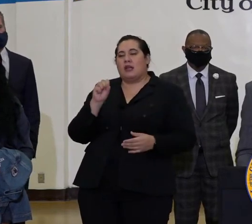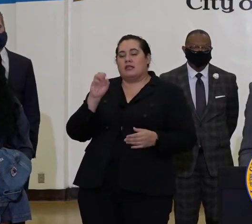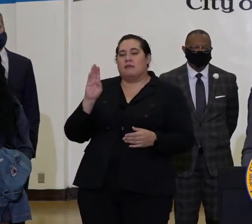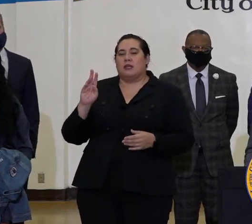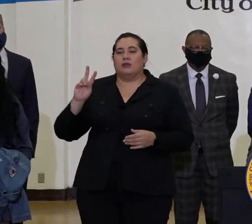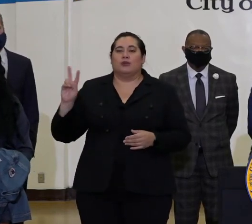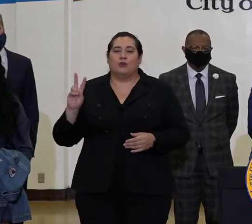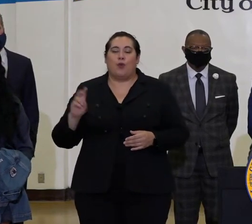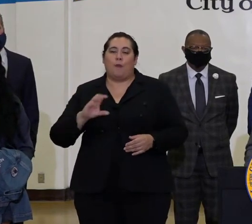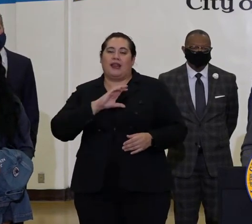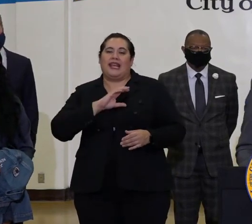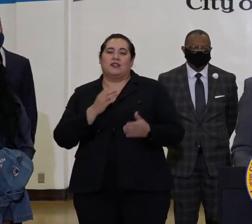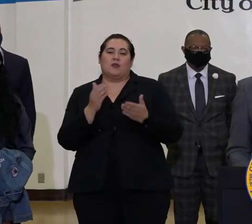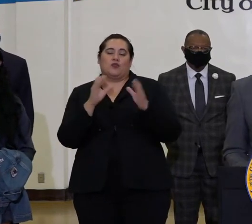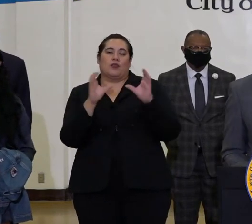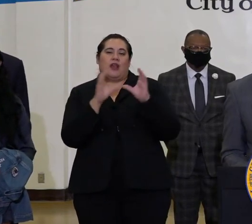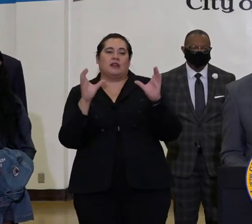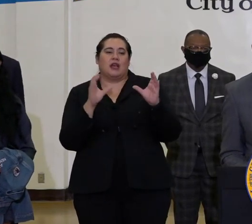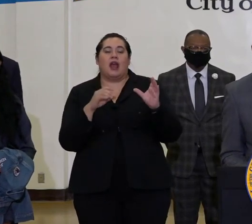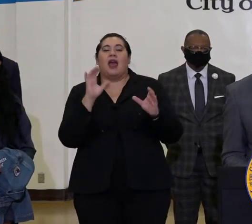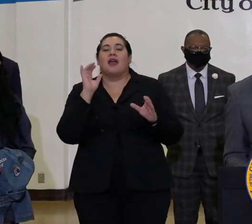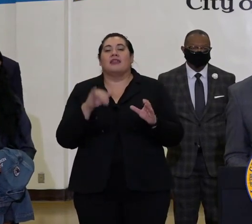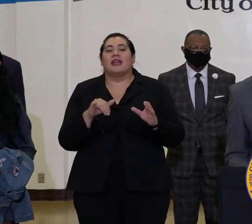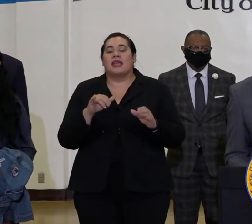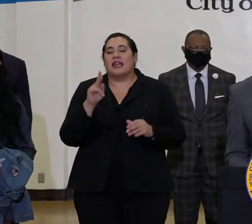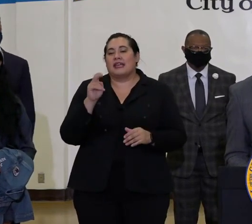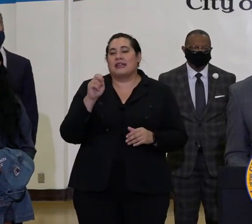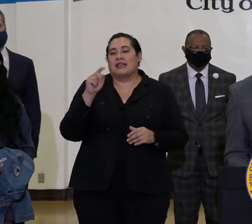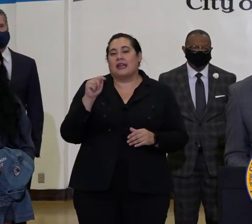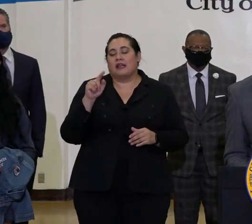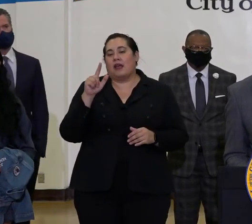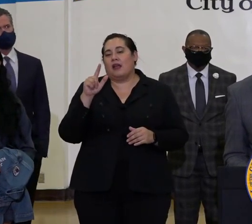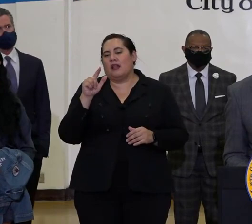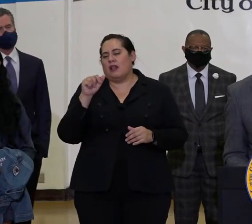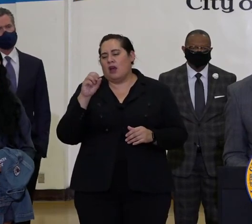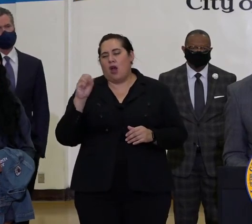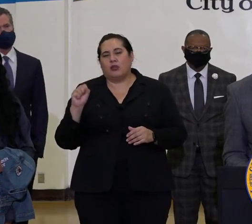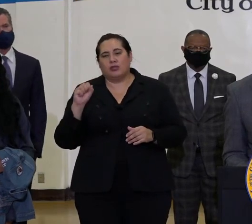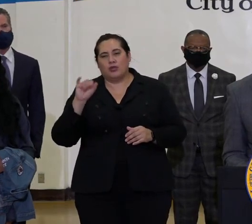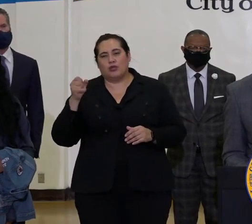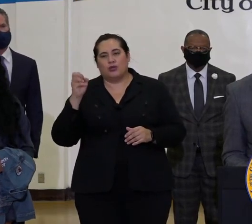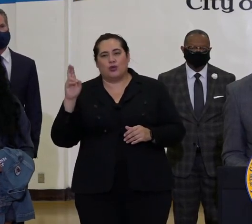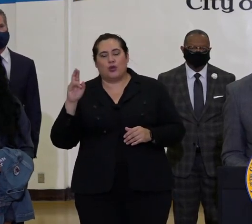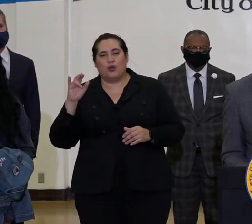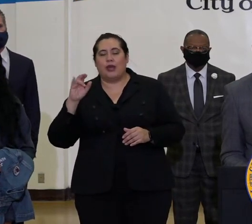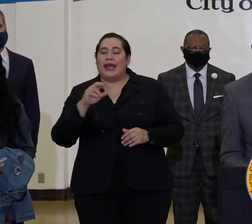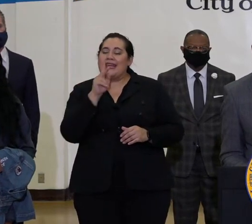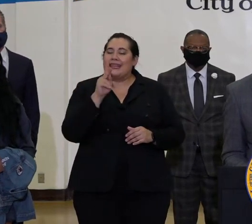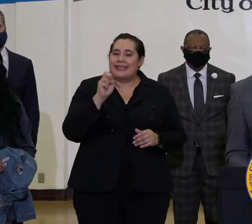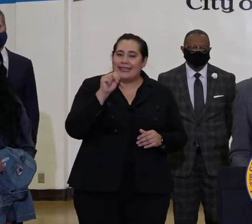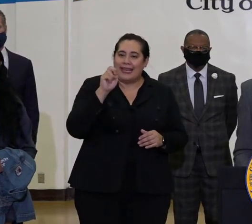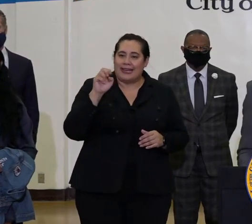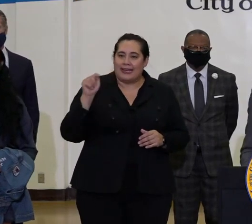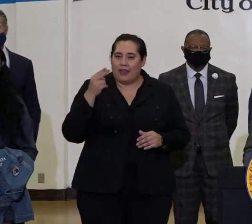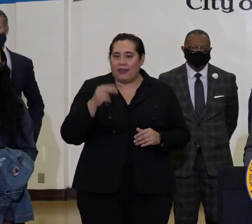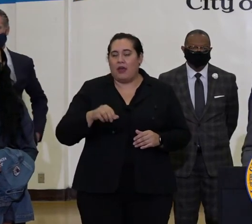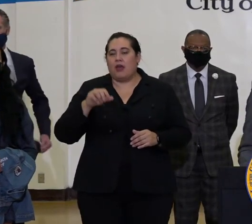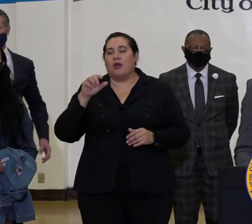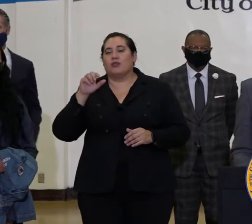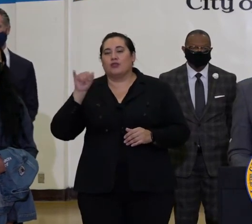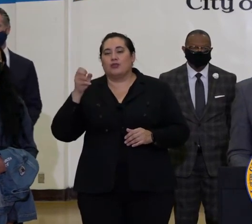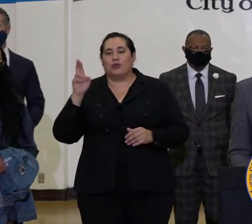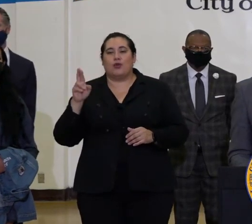Police Decertification, better known as the Kenneth Ross Jr. initiative. Kenneth Ross Jr. was a